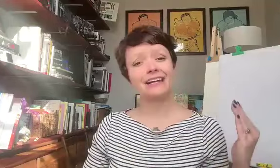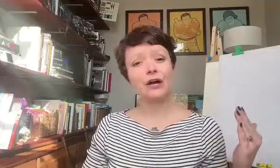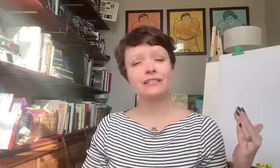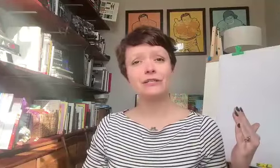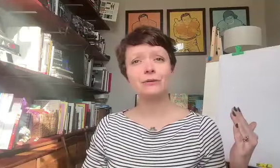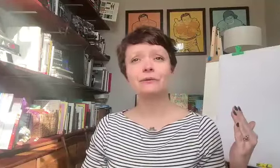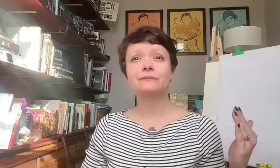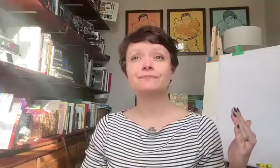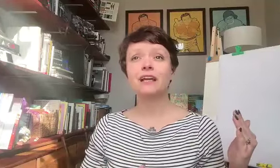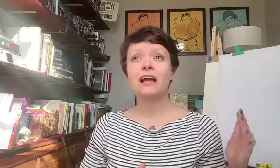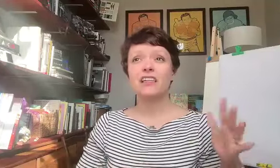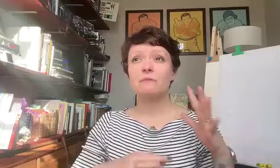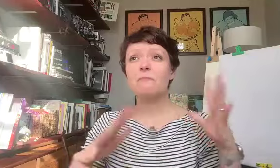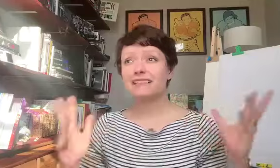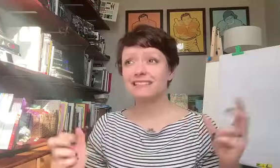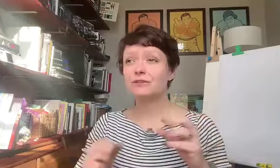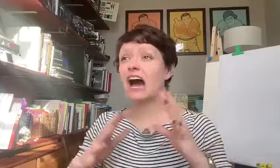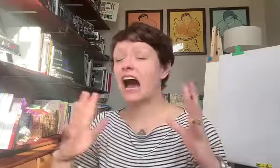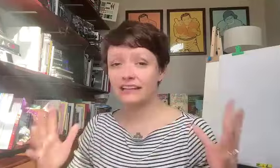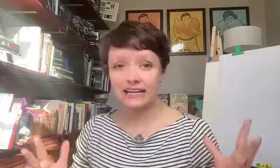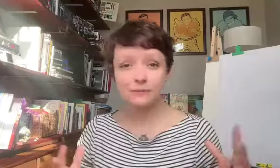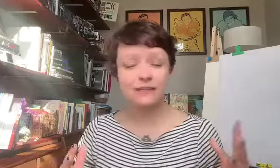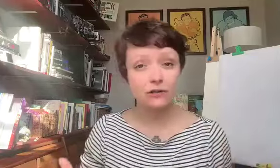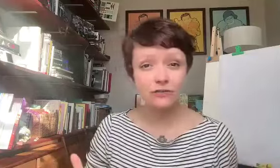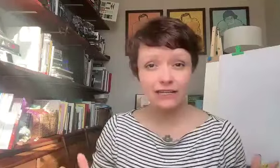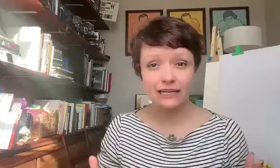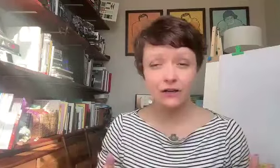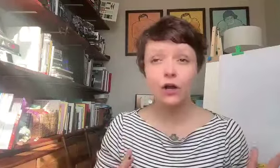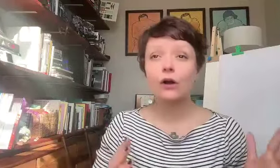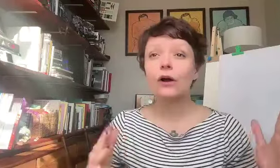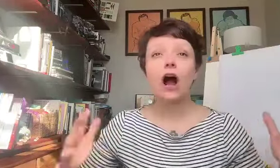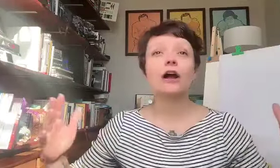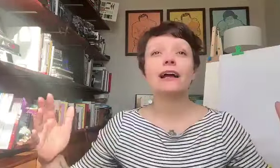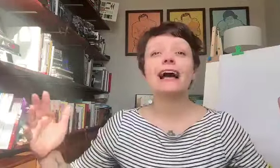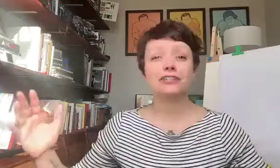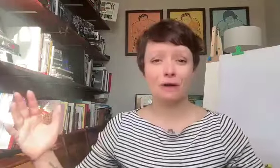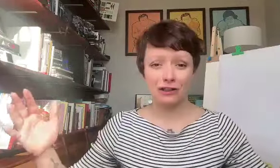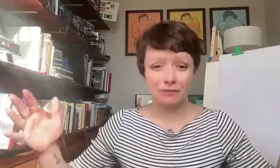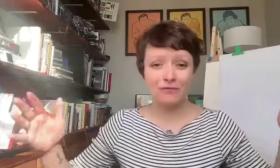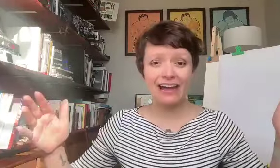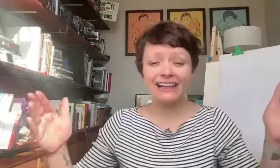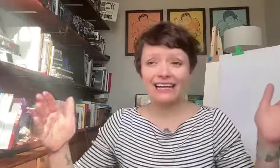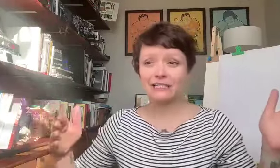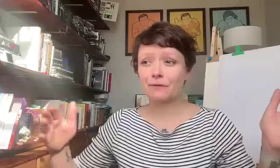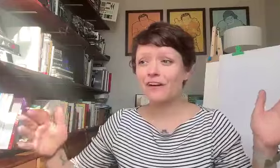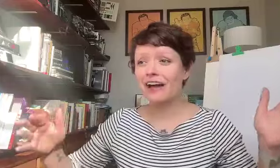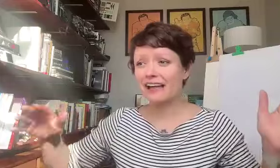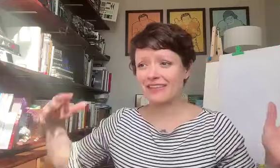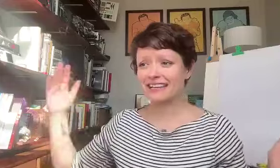to go into the months or the holidays because those are things that are not just part of the buffet. It's the buffet. And then you